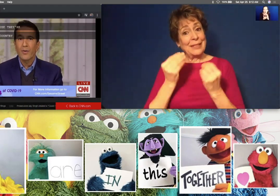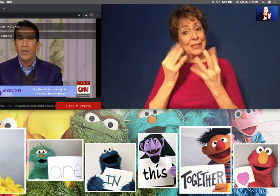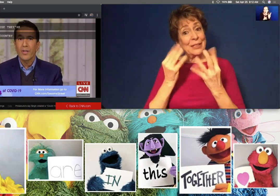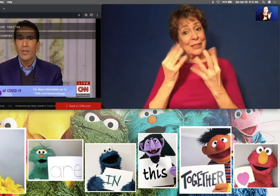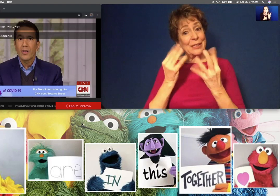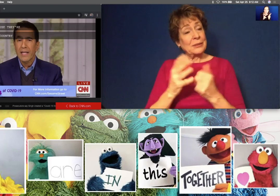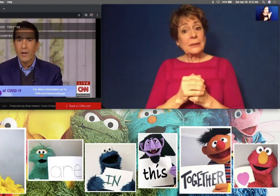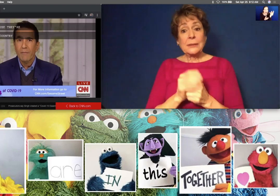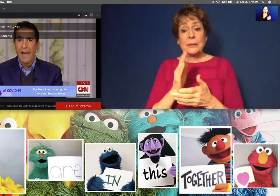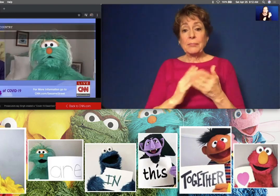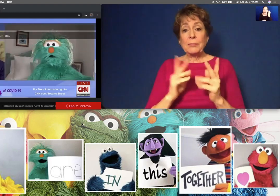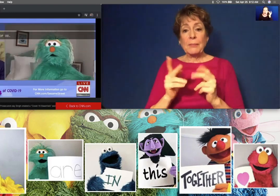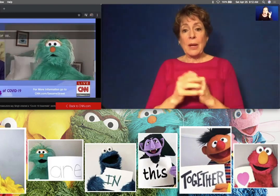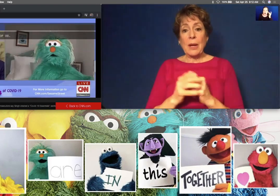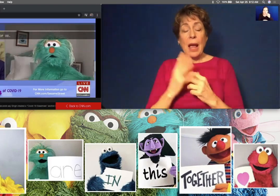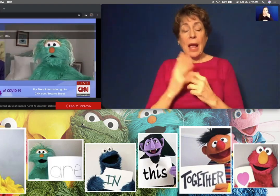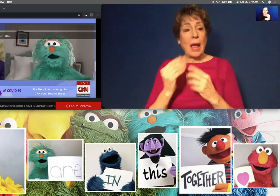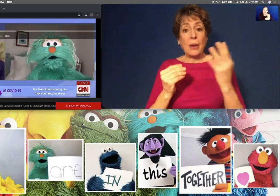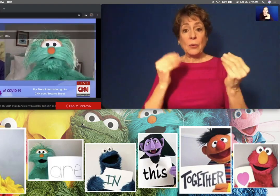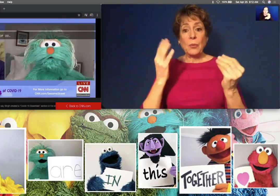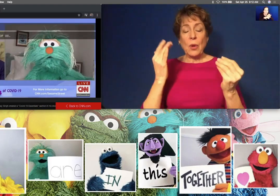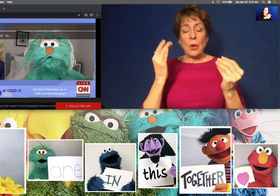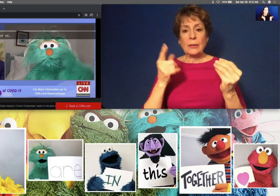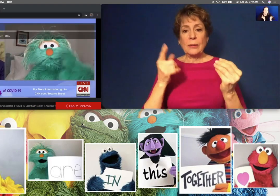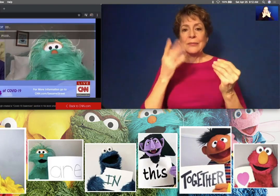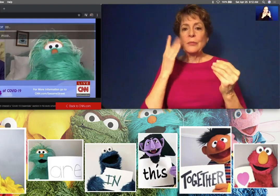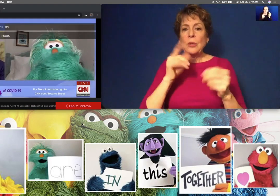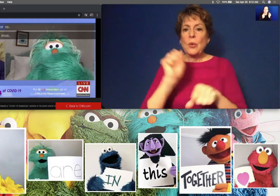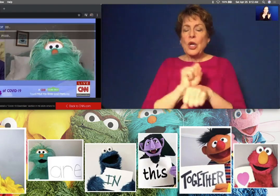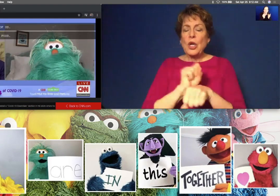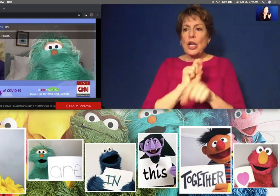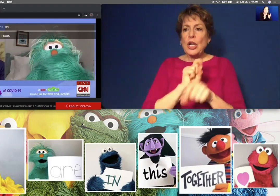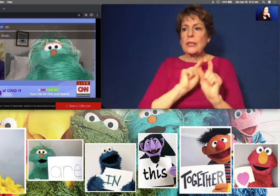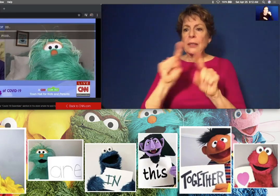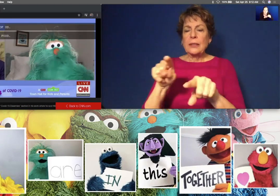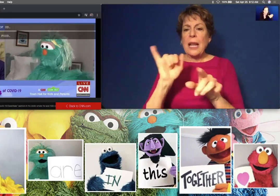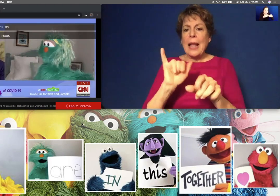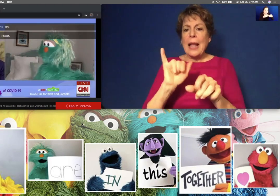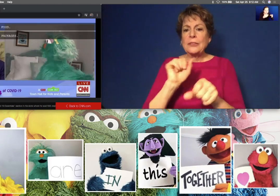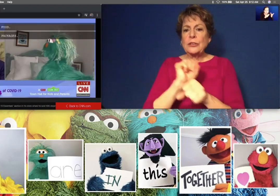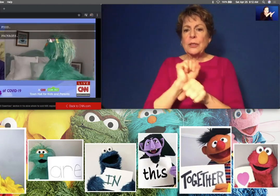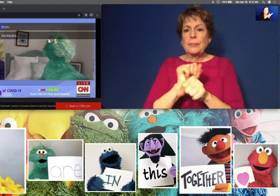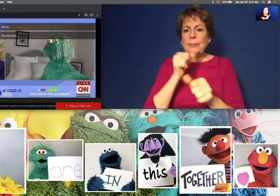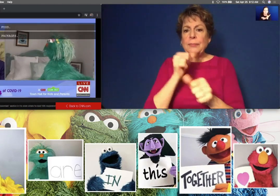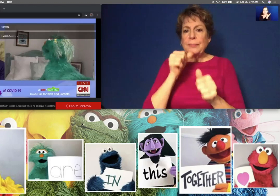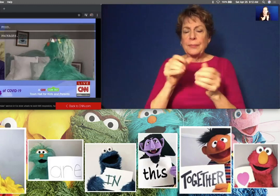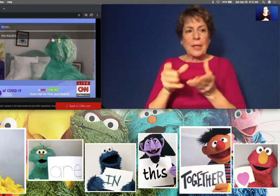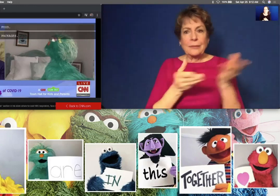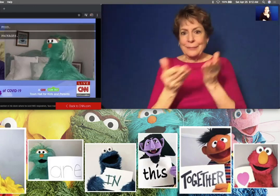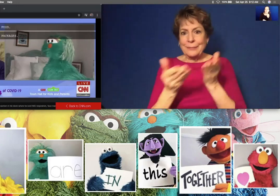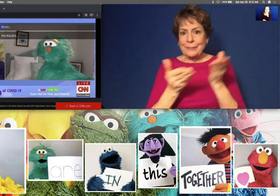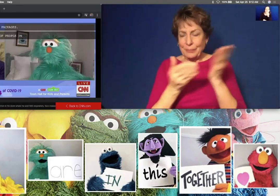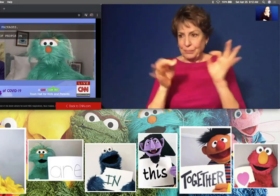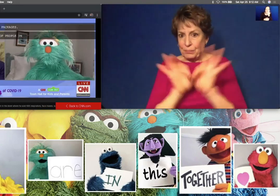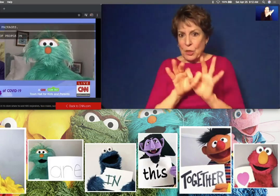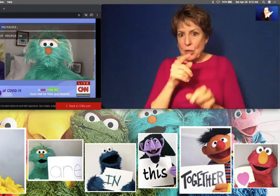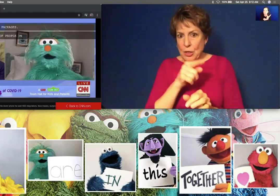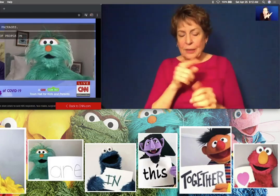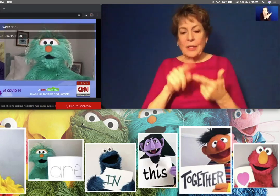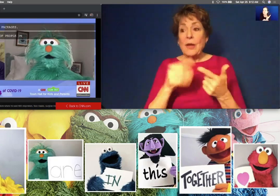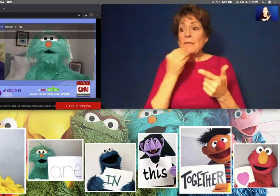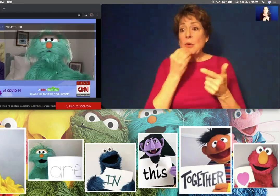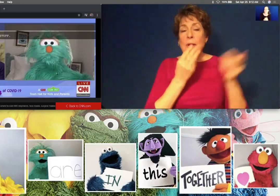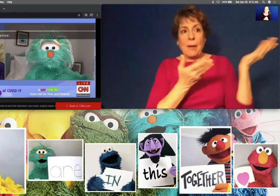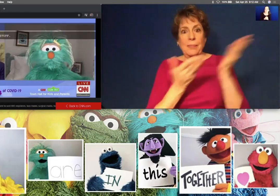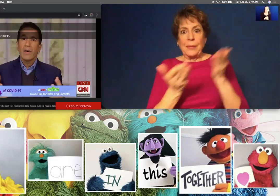country running. They're helping all of us. They're transporting food, they're transporting packages, they're taking care of people in hospitals, all